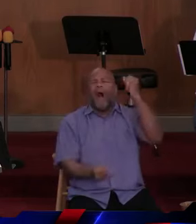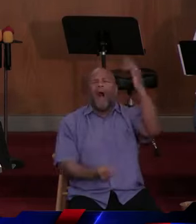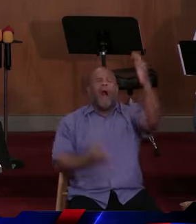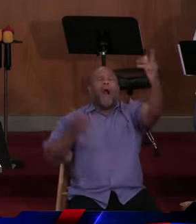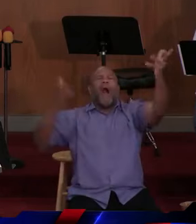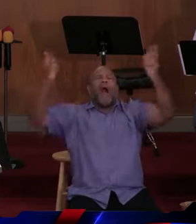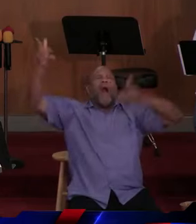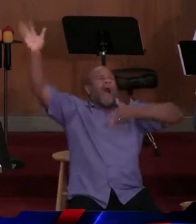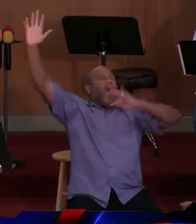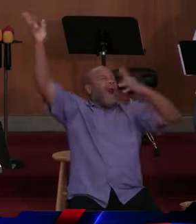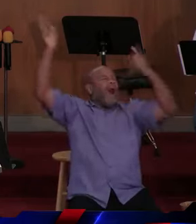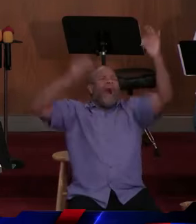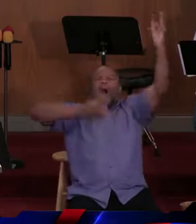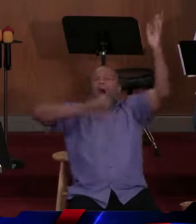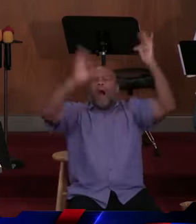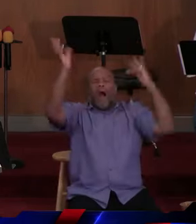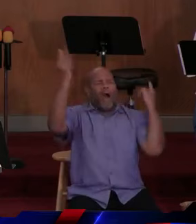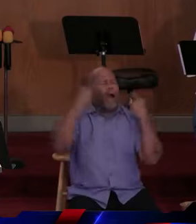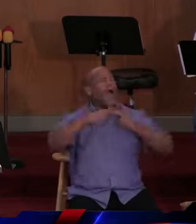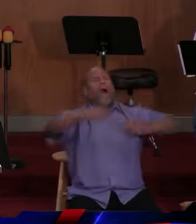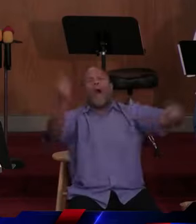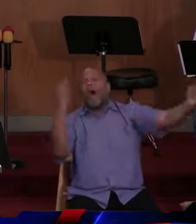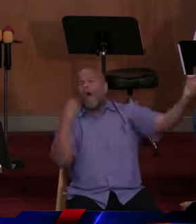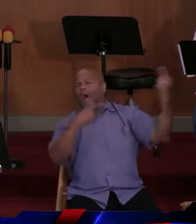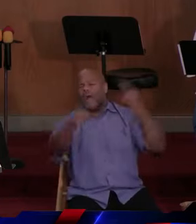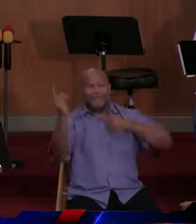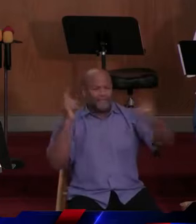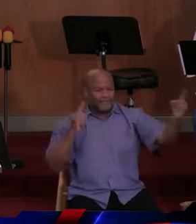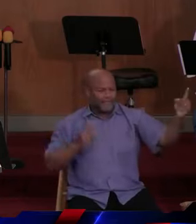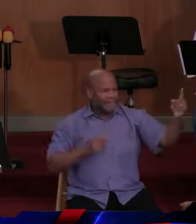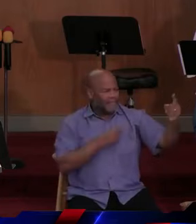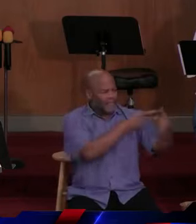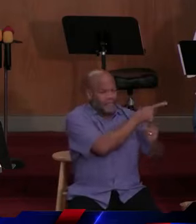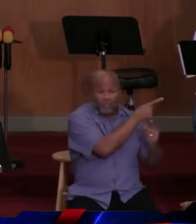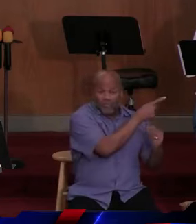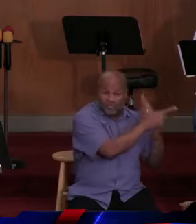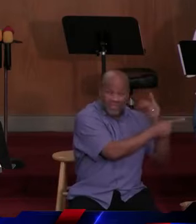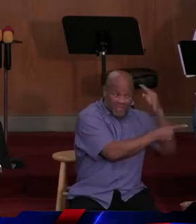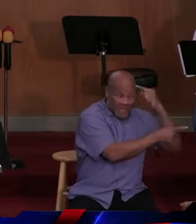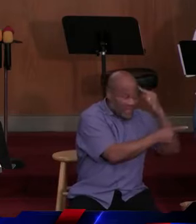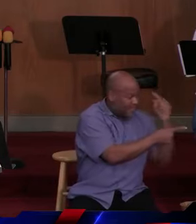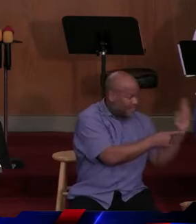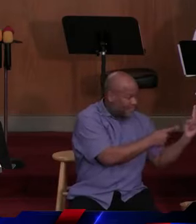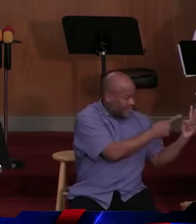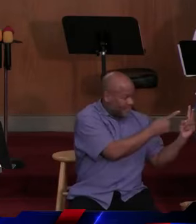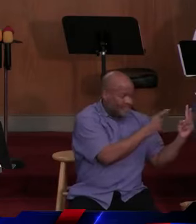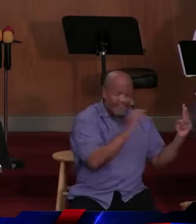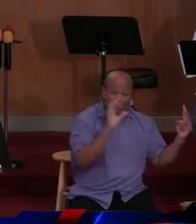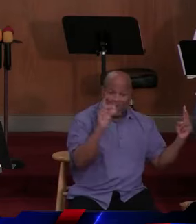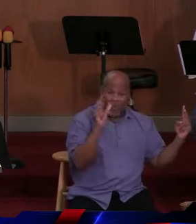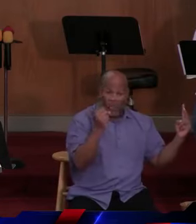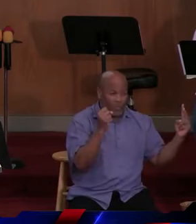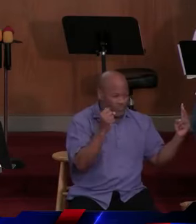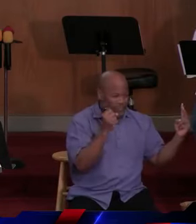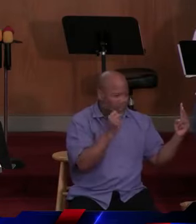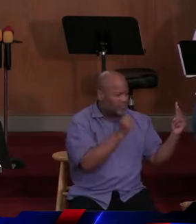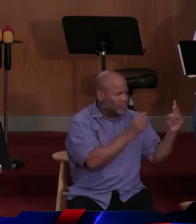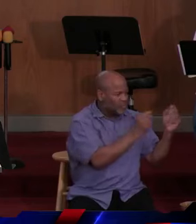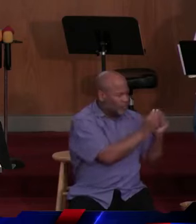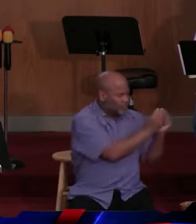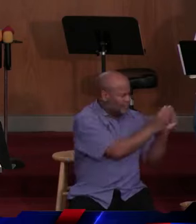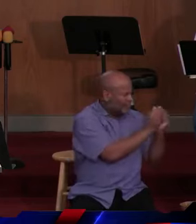meals. That's why I think Cleo's companion was his wife. Because every man knows you can't just bring somebody to the house and you ain't call your